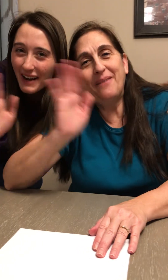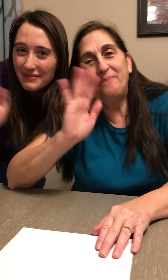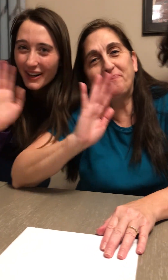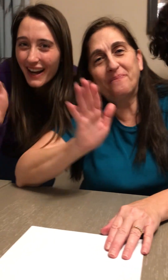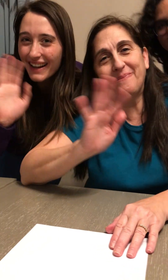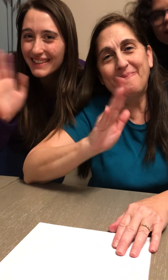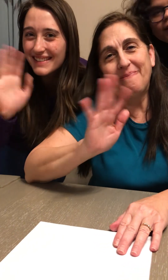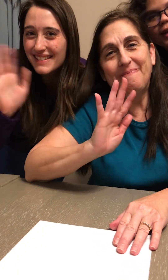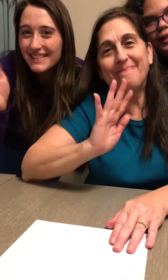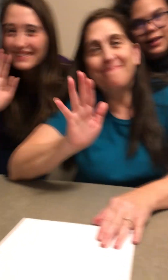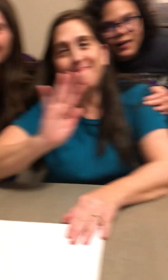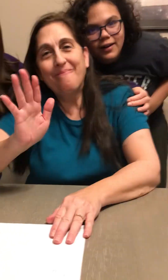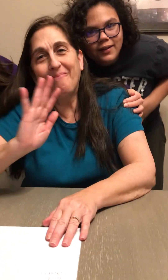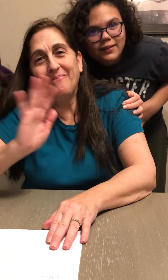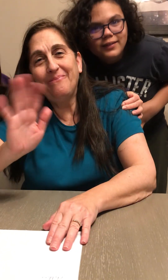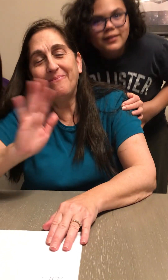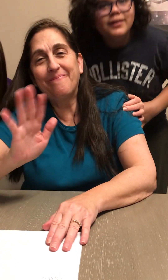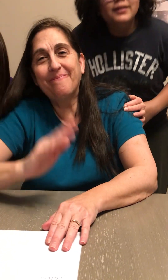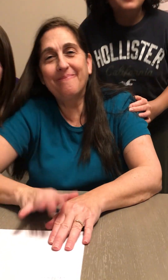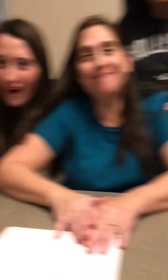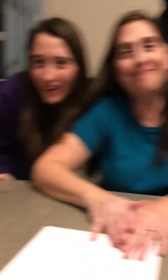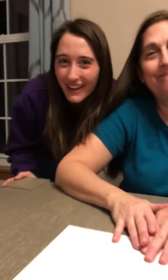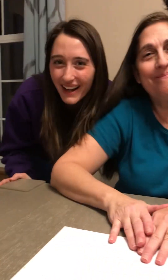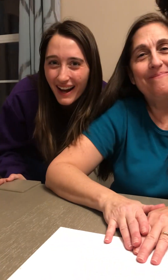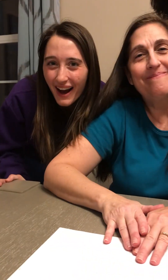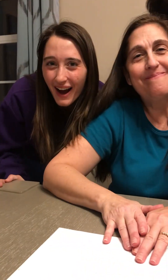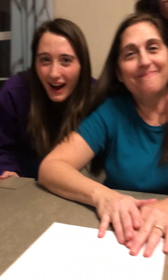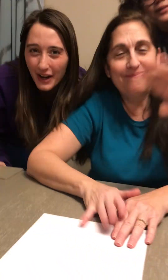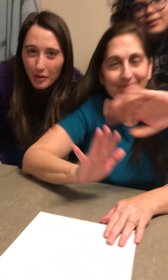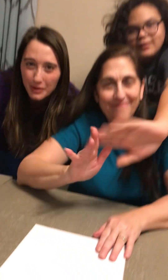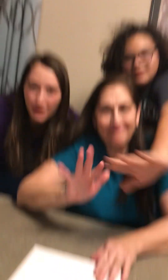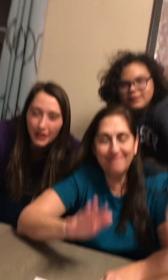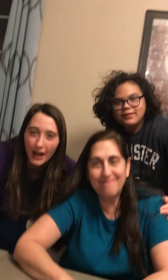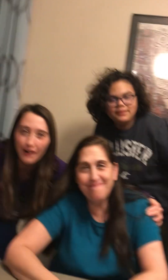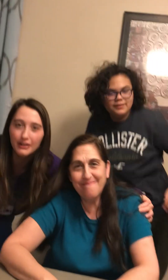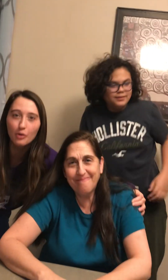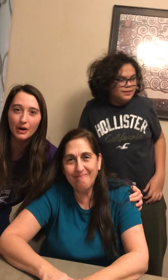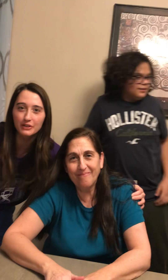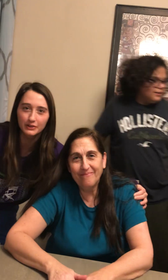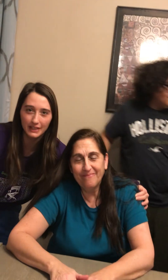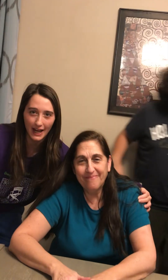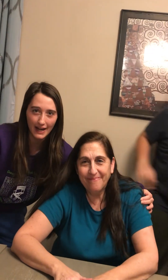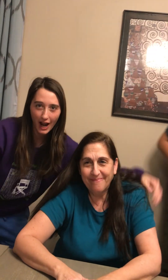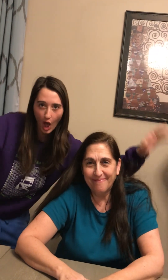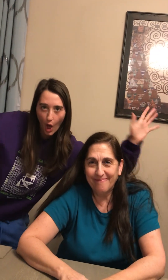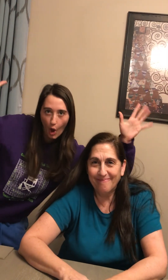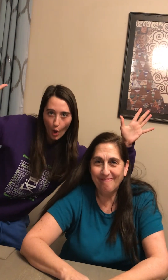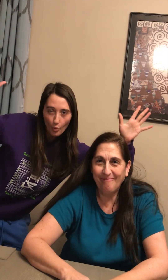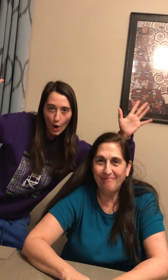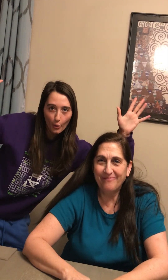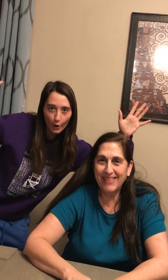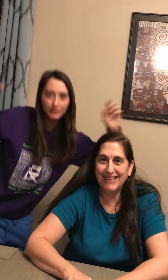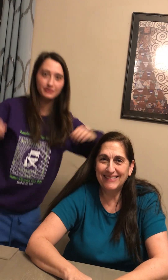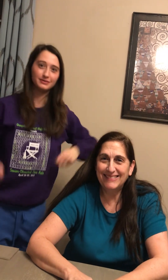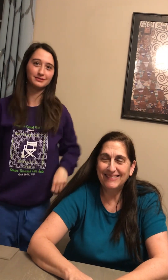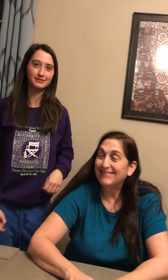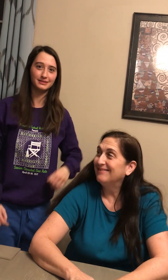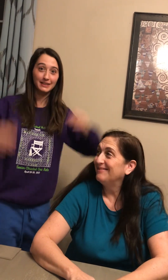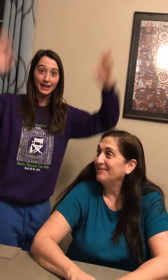Hi friends! Hello. I miss you all! I hope you're having a wonderful day. Woo!